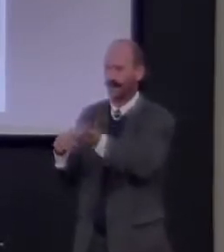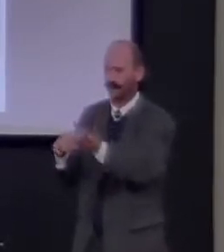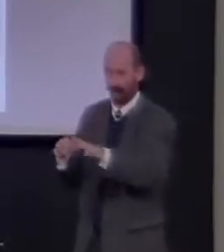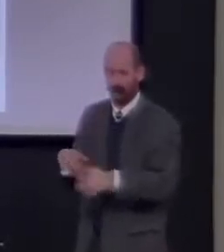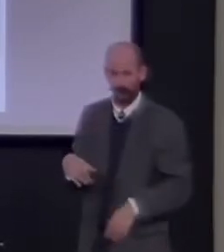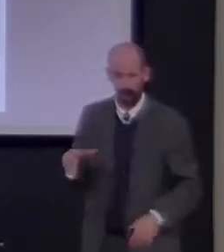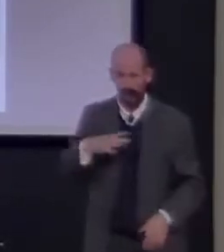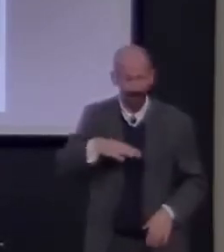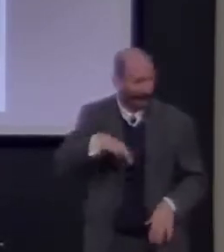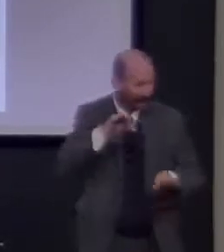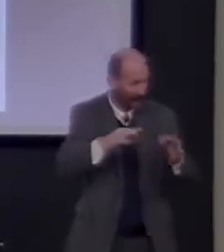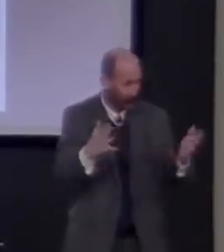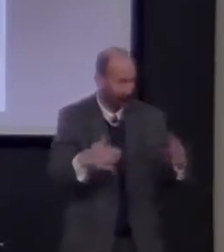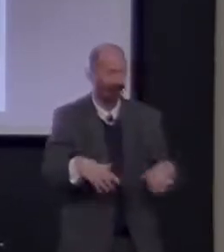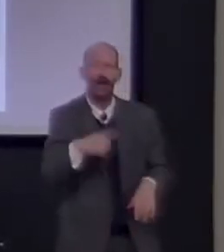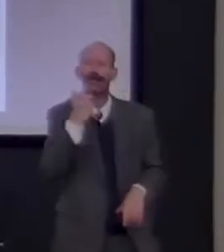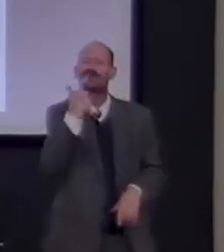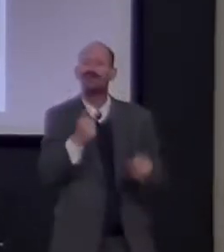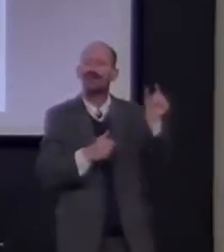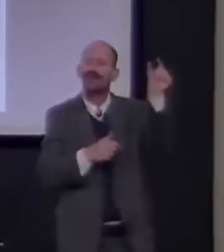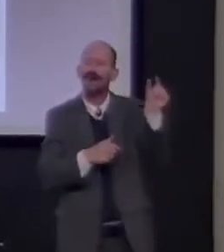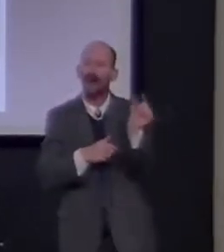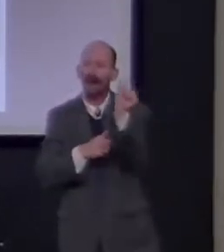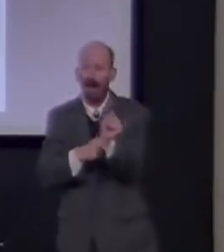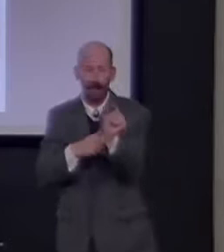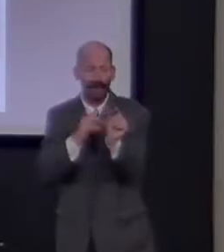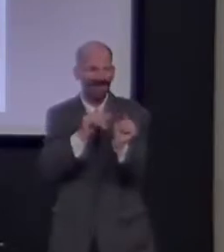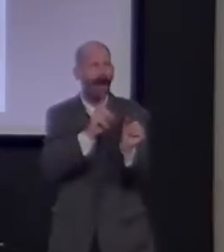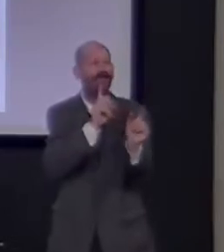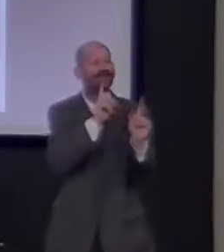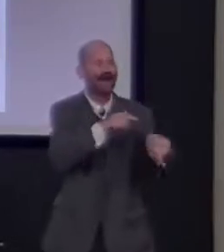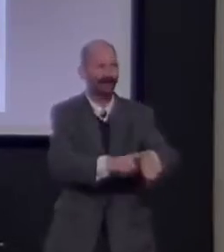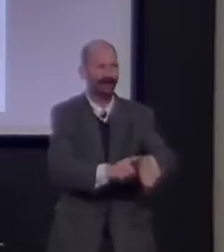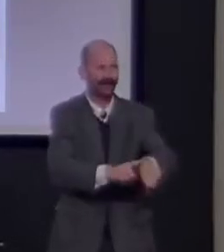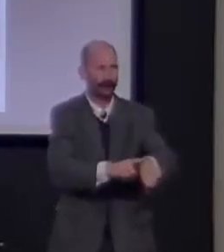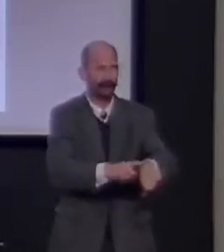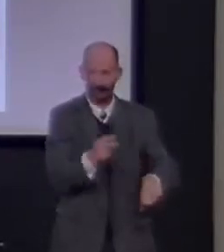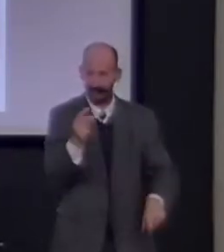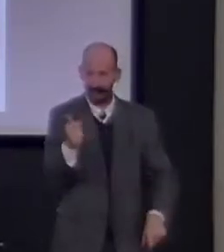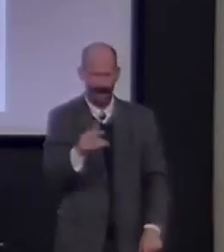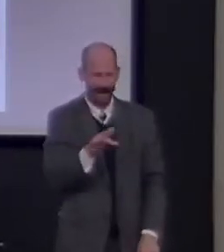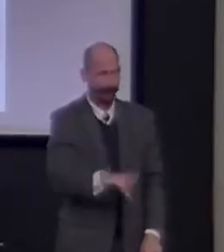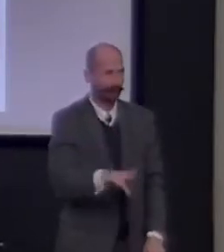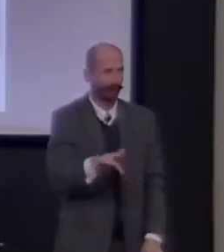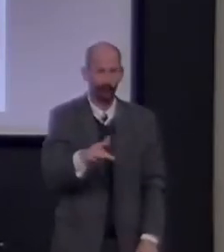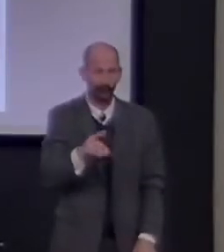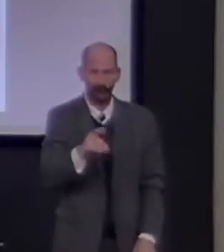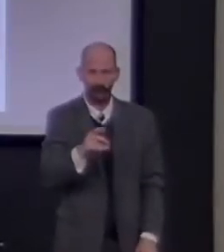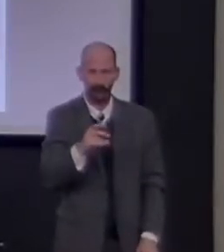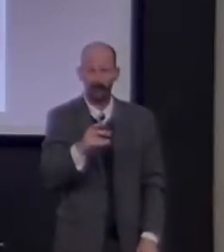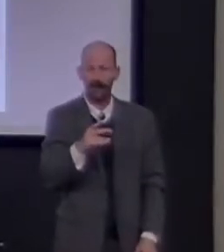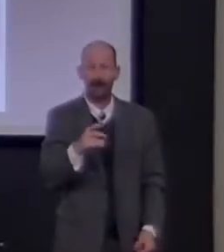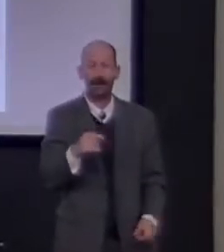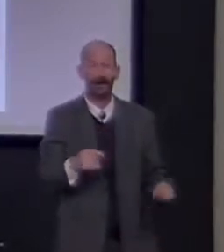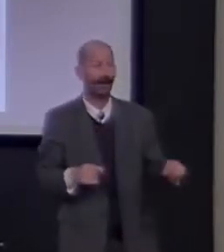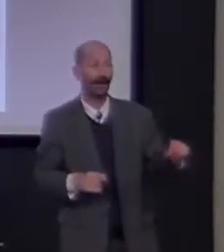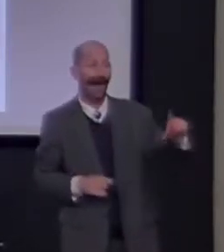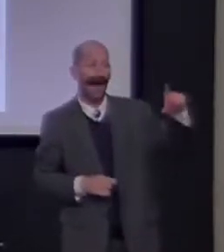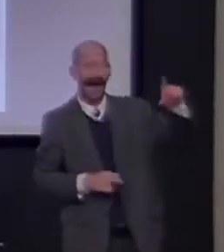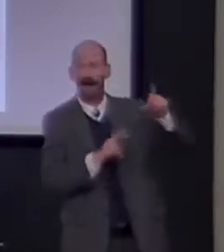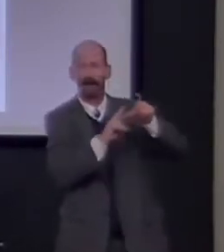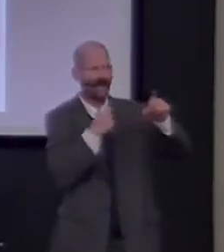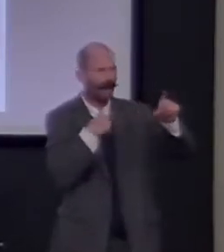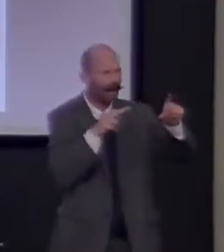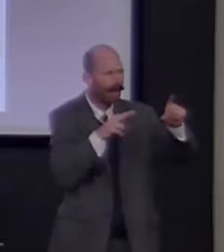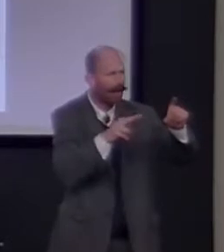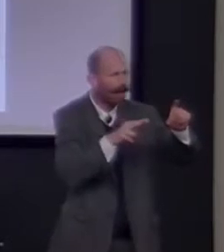in the red bars, you see the performance. This is reaction time, how fast you are. So the higher the bar, the slower you are. That